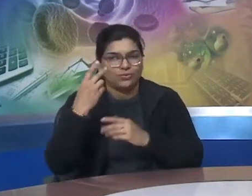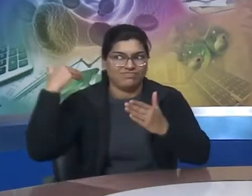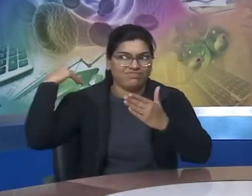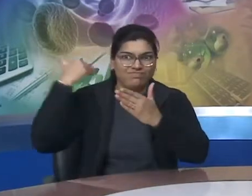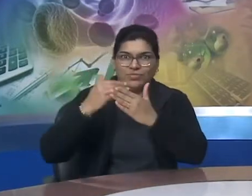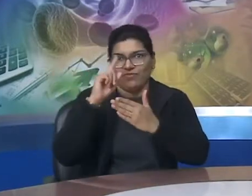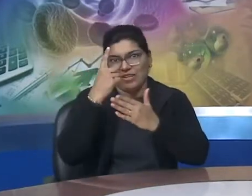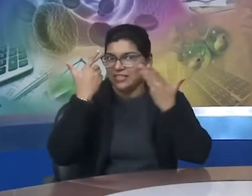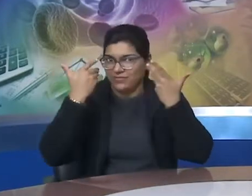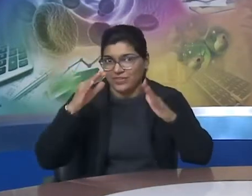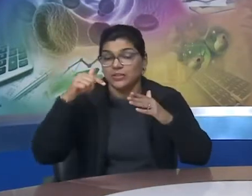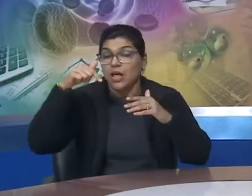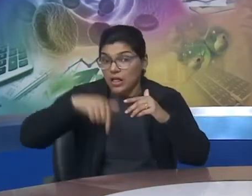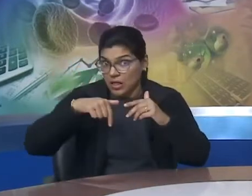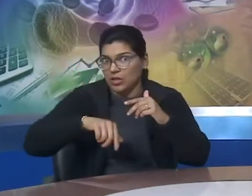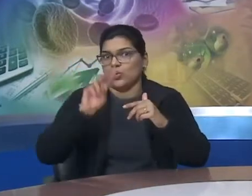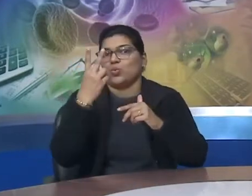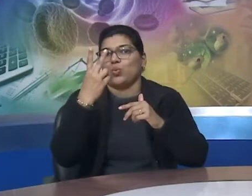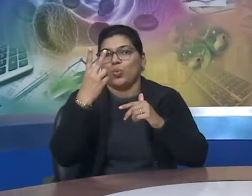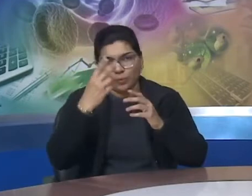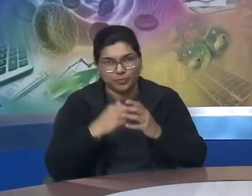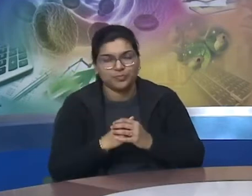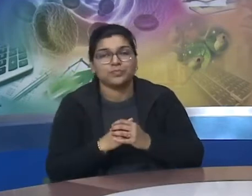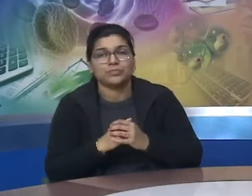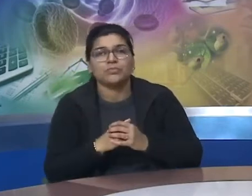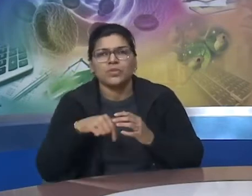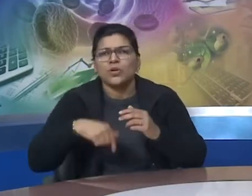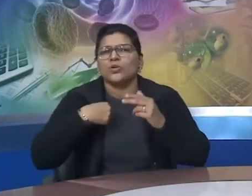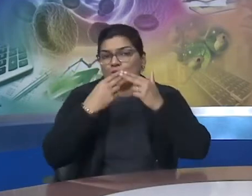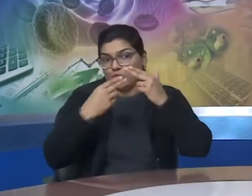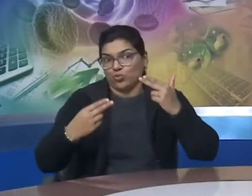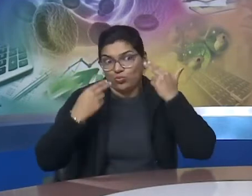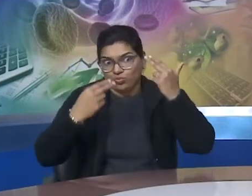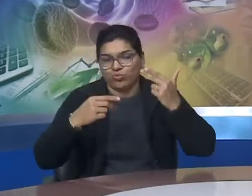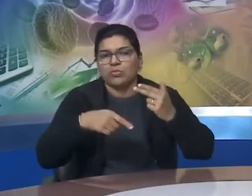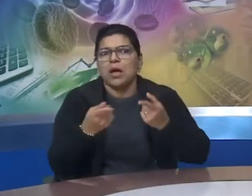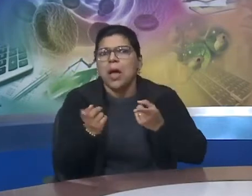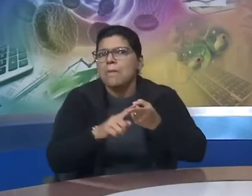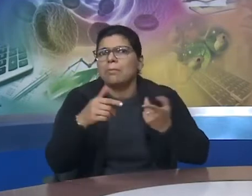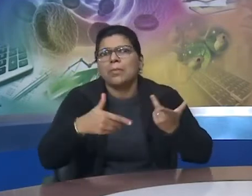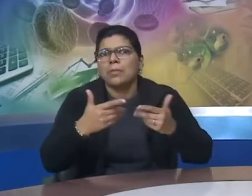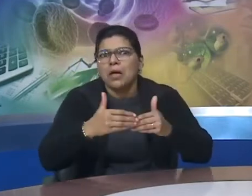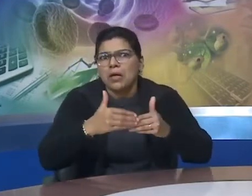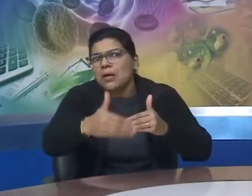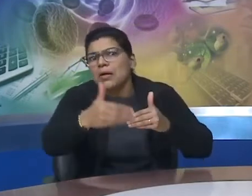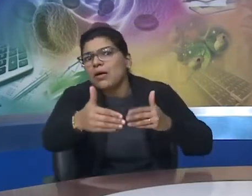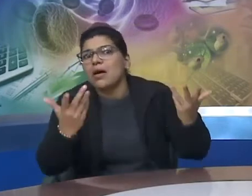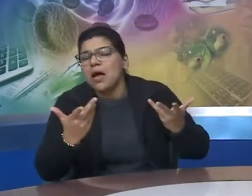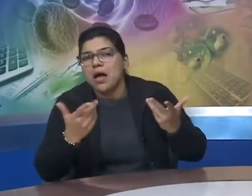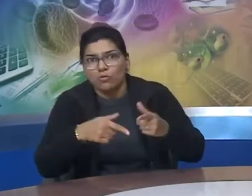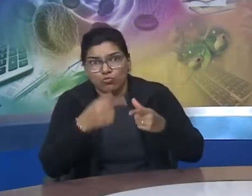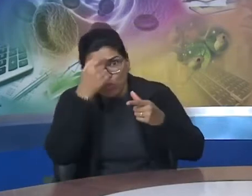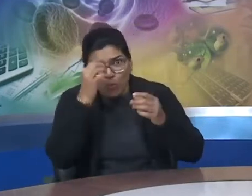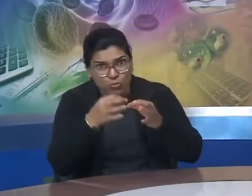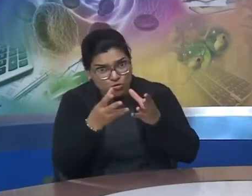In part 2 of the story, you will read about the teachers what